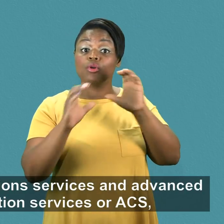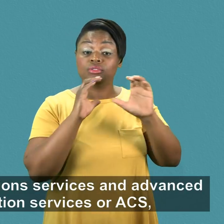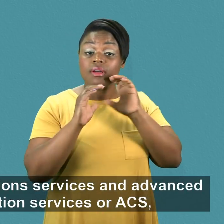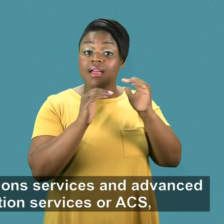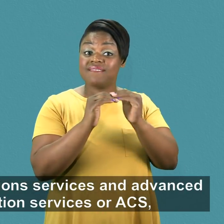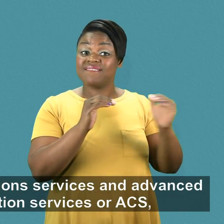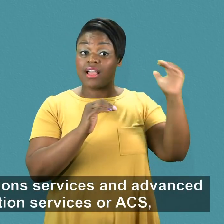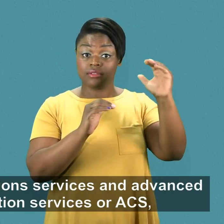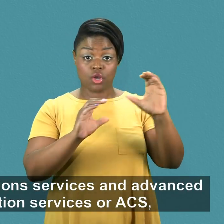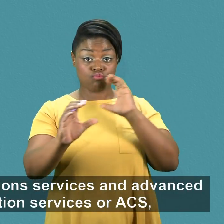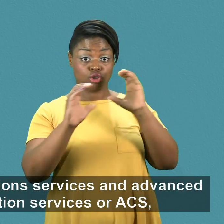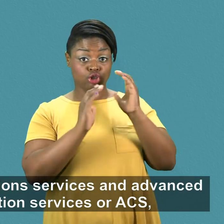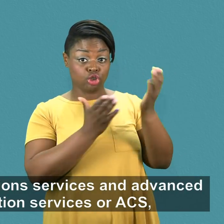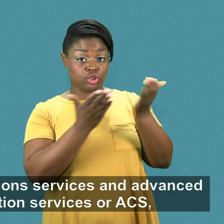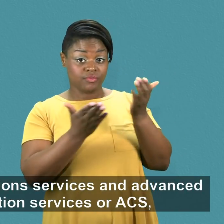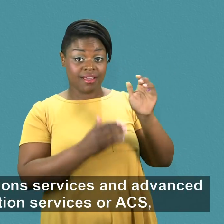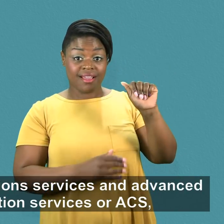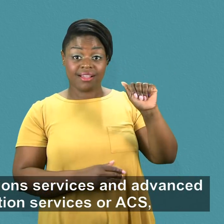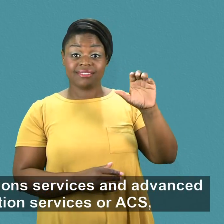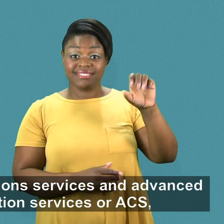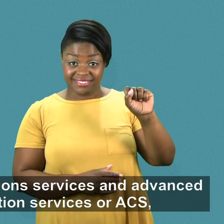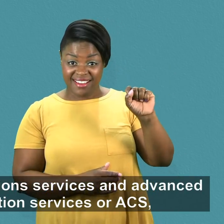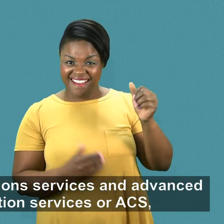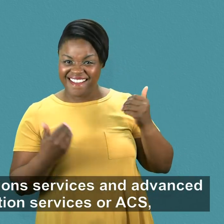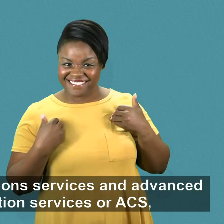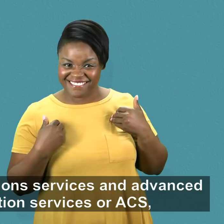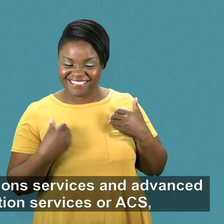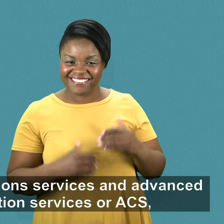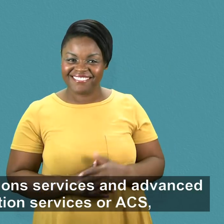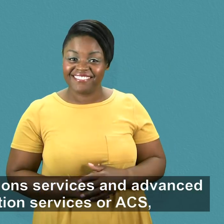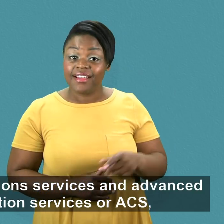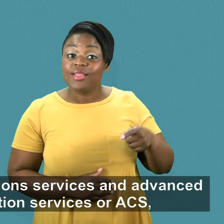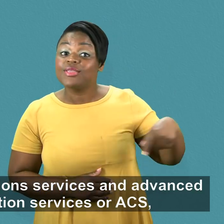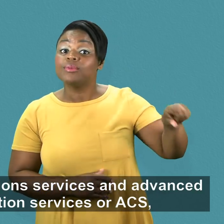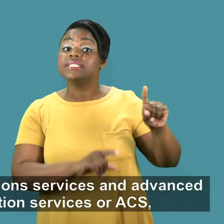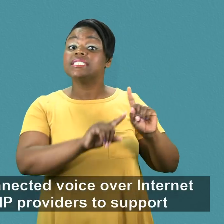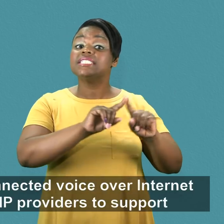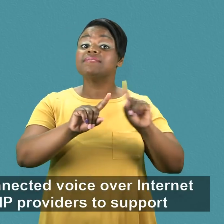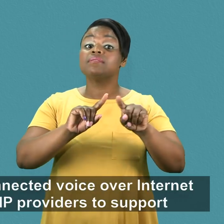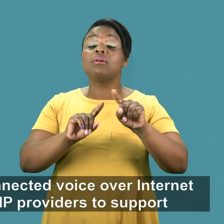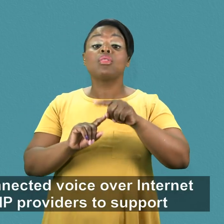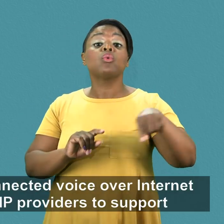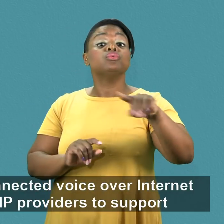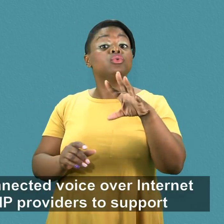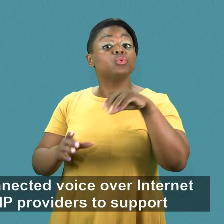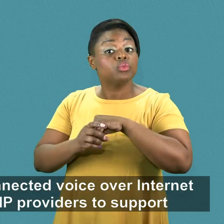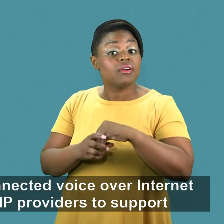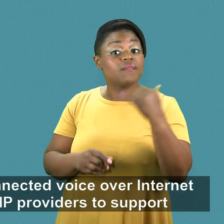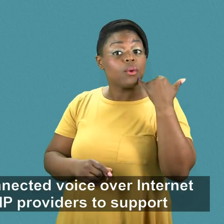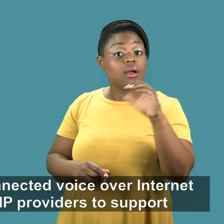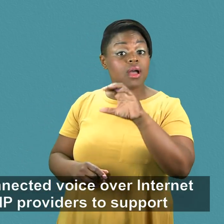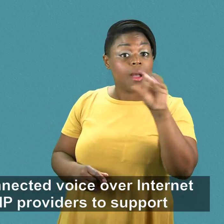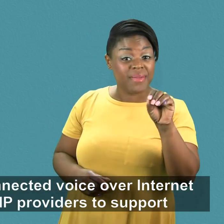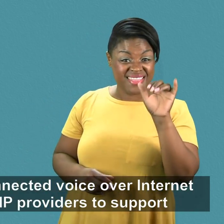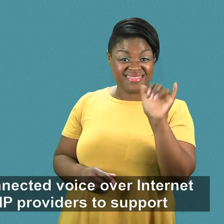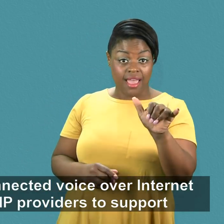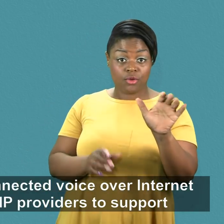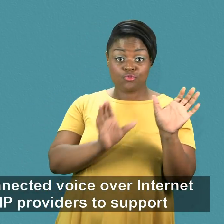and advanced communication services, or ACS, including Interconnected Voice Over Internet Protocol,